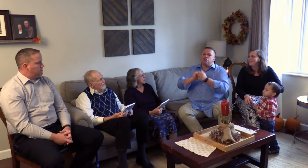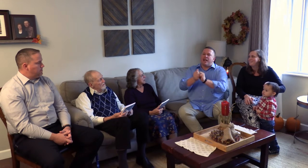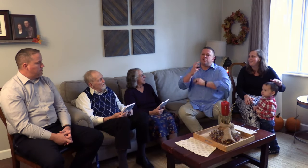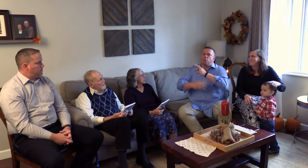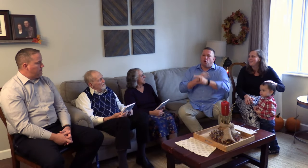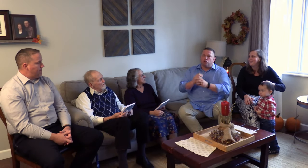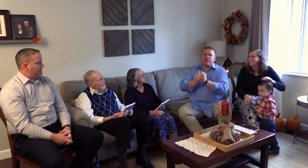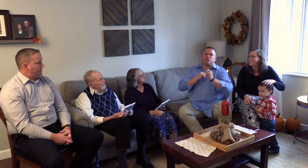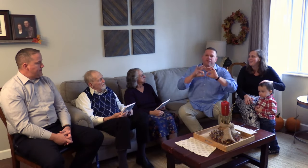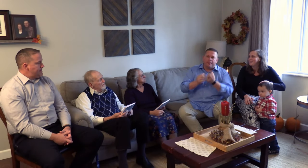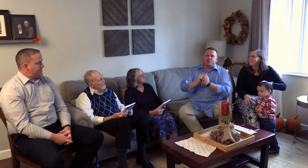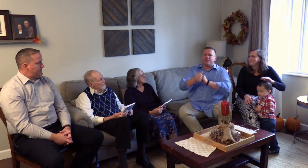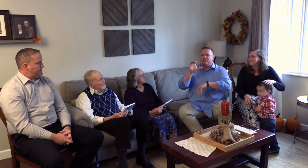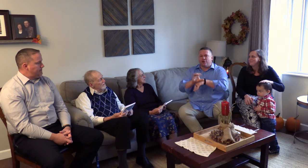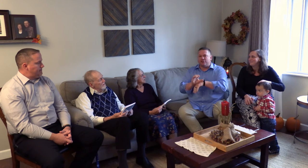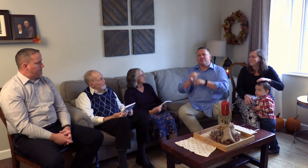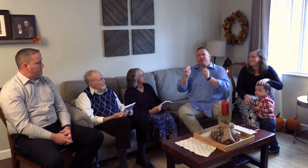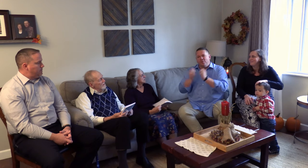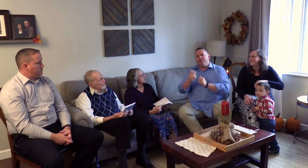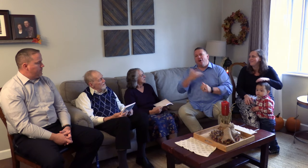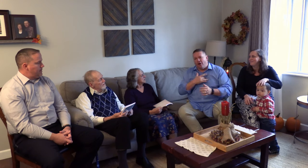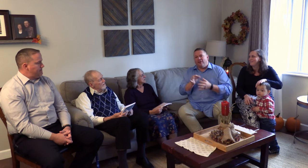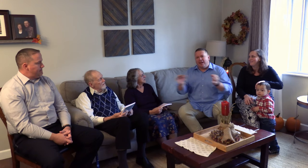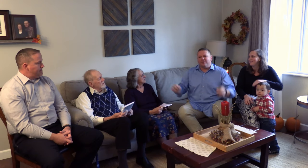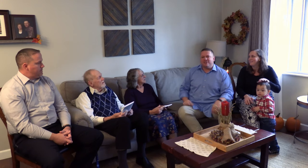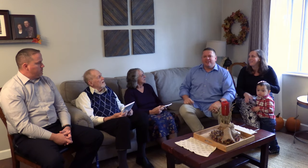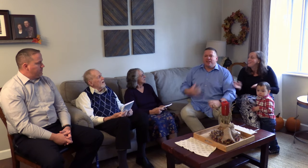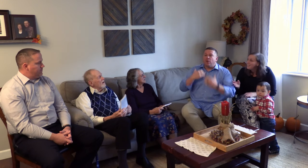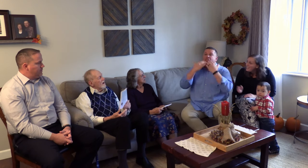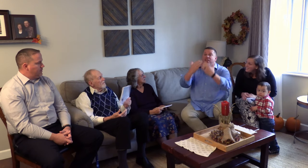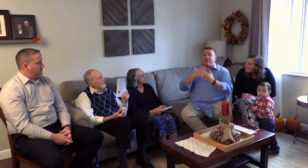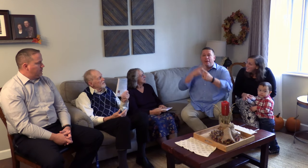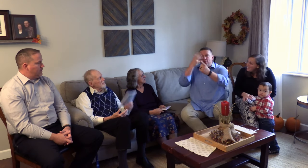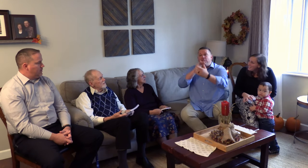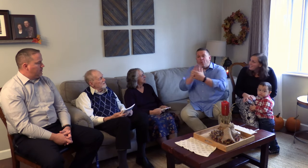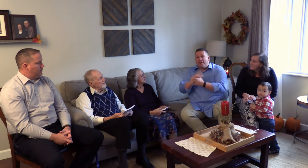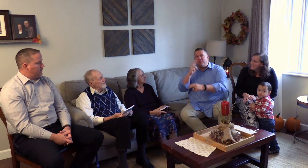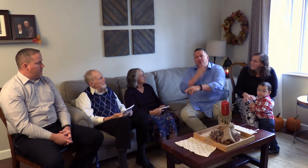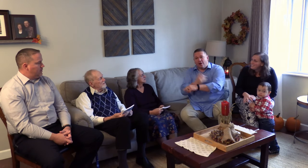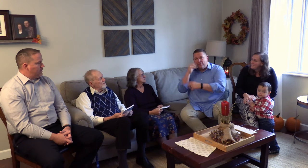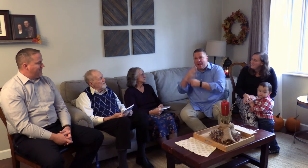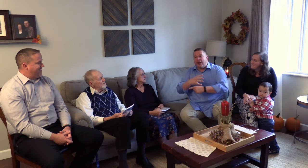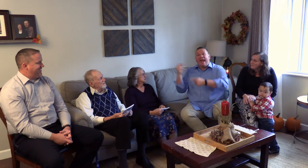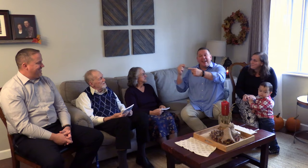changing the world changing our families changing our churches with heart language i want to thank my beautiful wife and two daughters from camera and